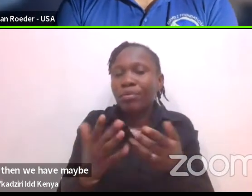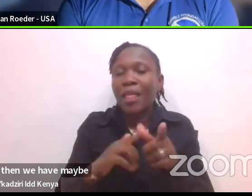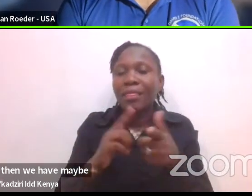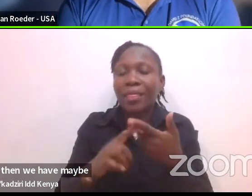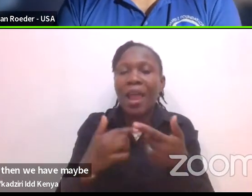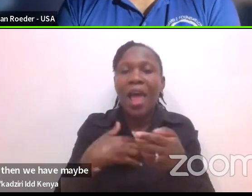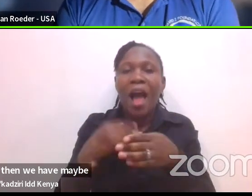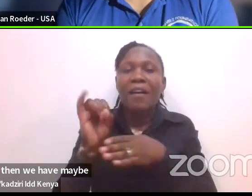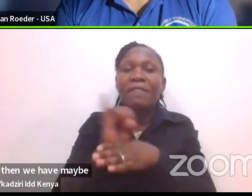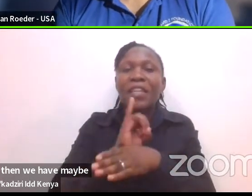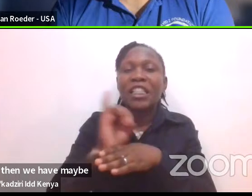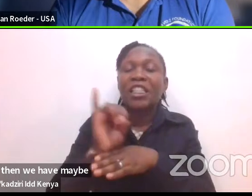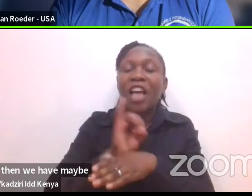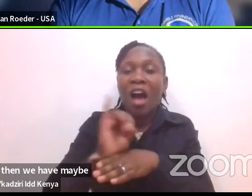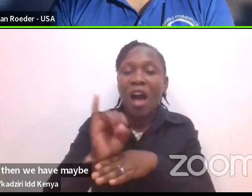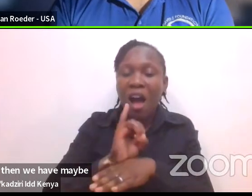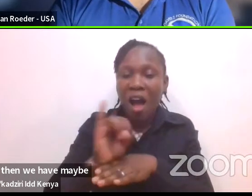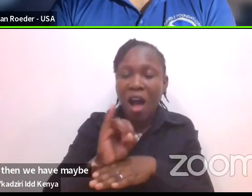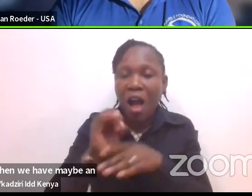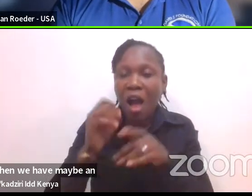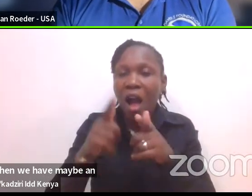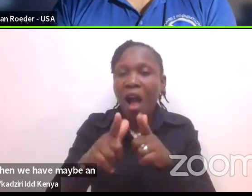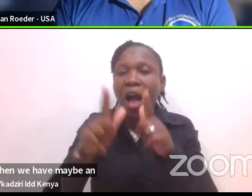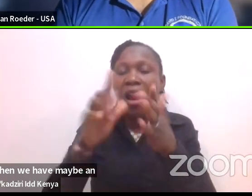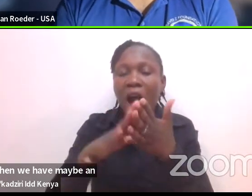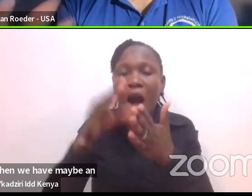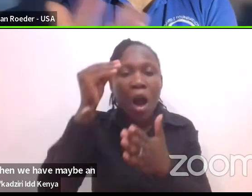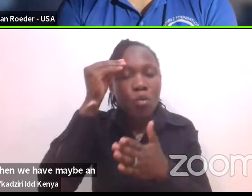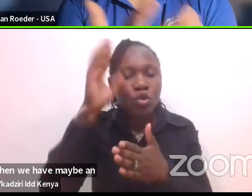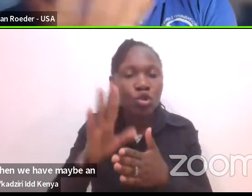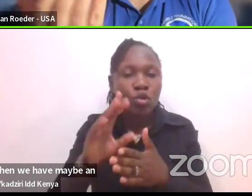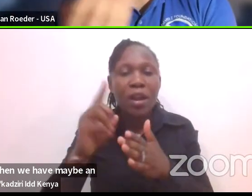that can allow the student to,